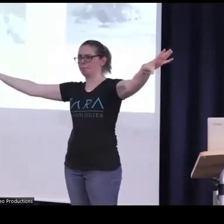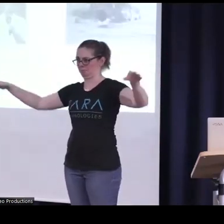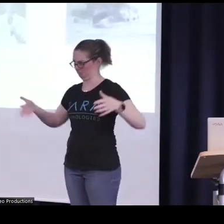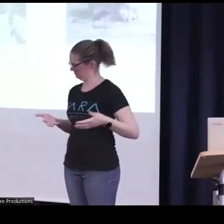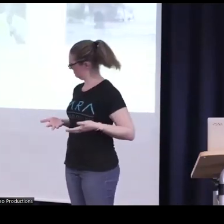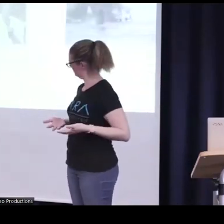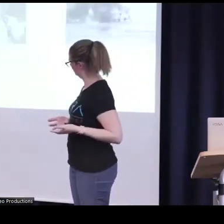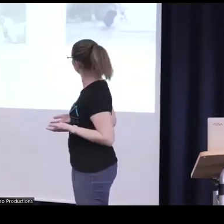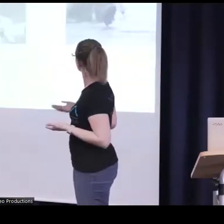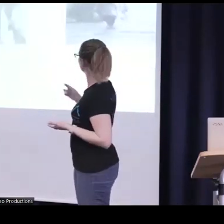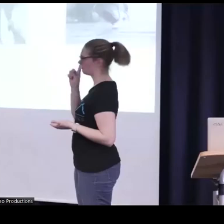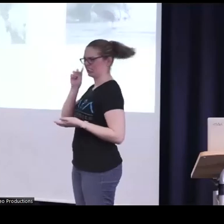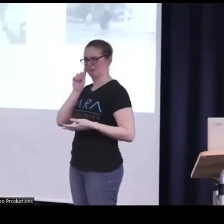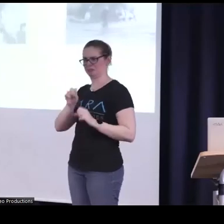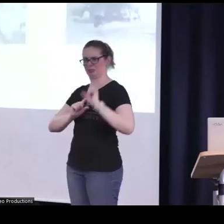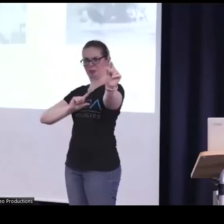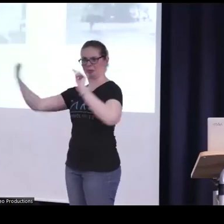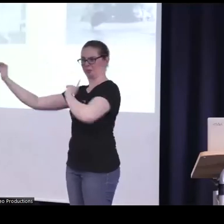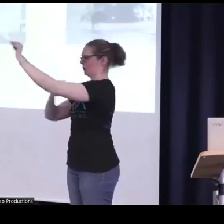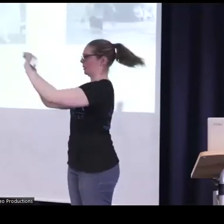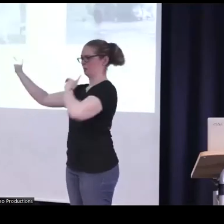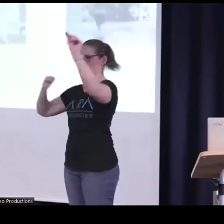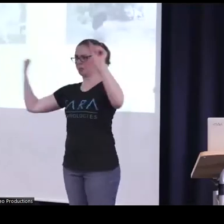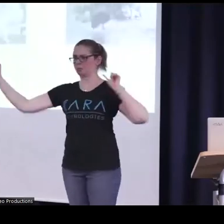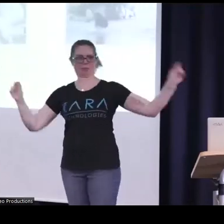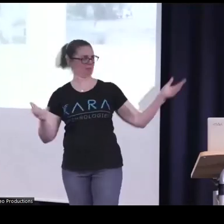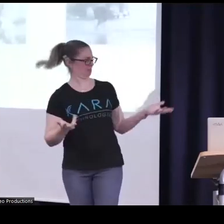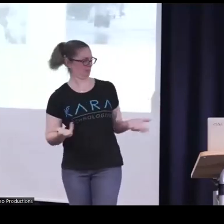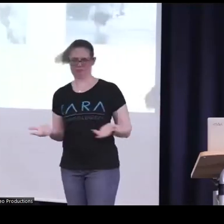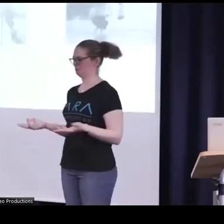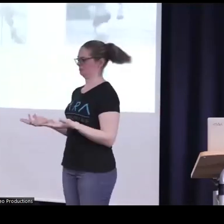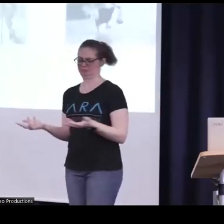And then you see a lot of hearing people fleeing and leaving.